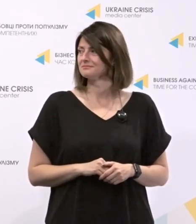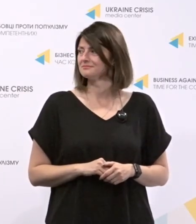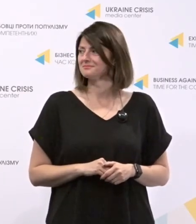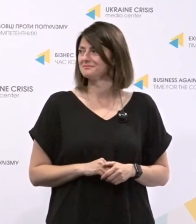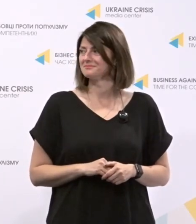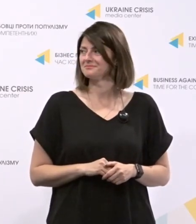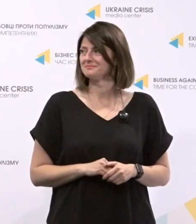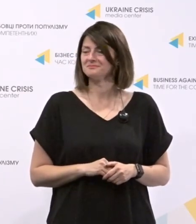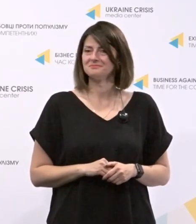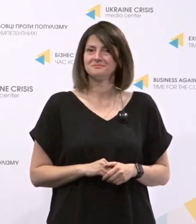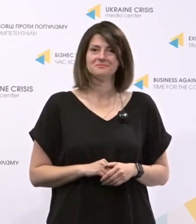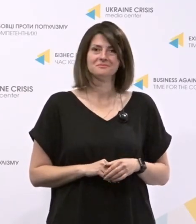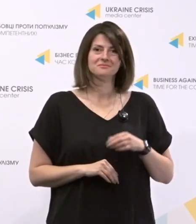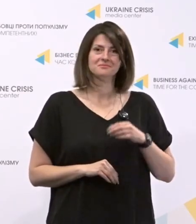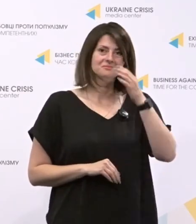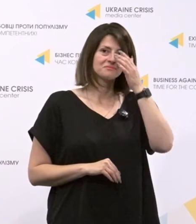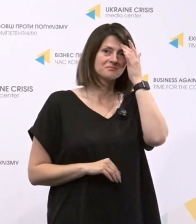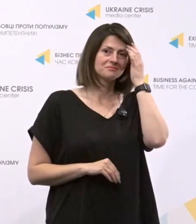I can't hear.